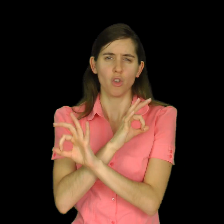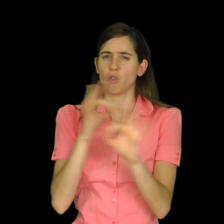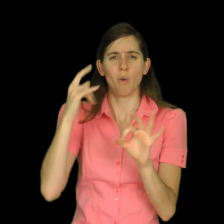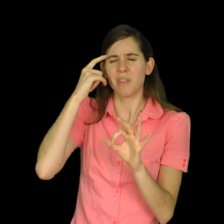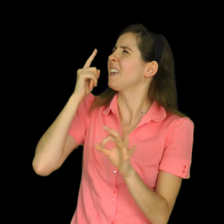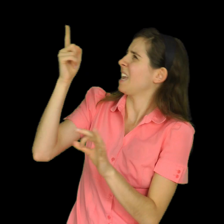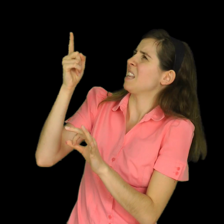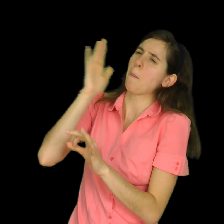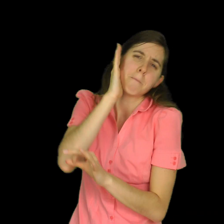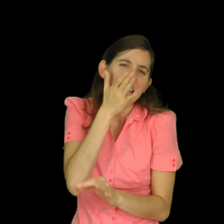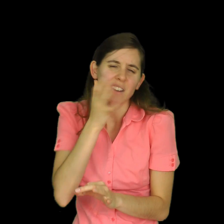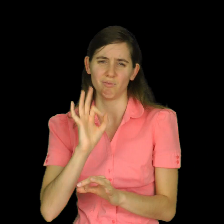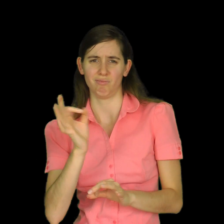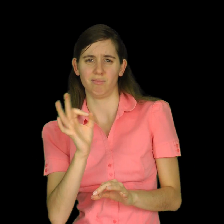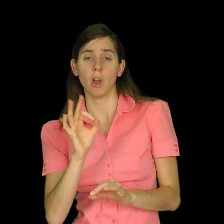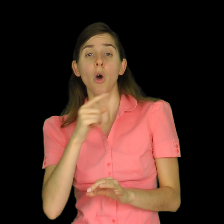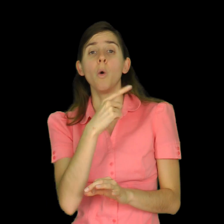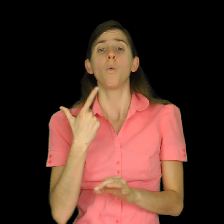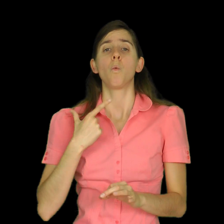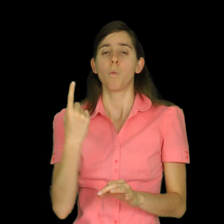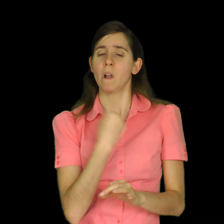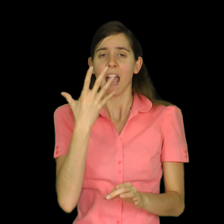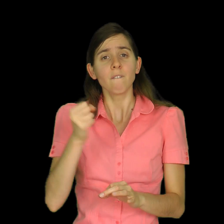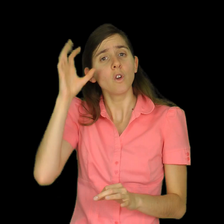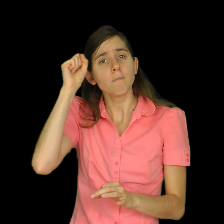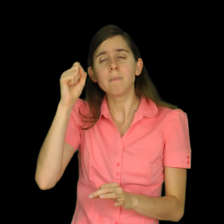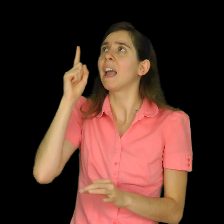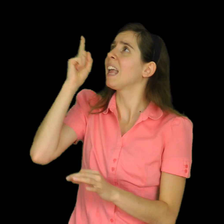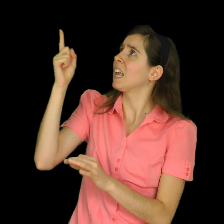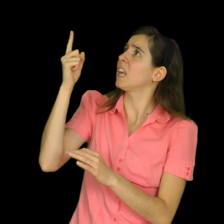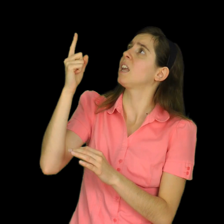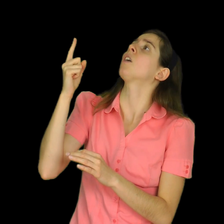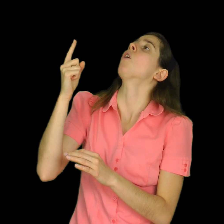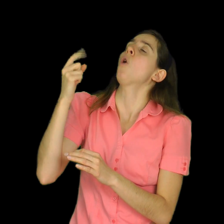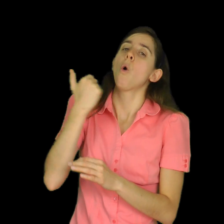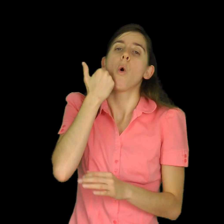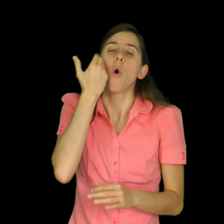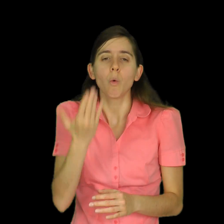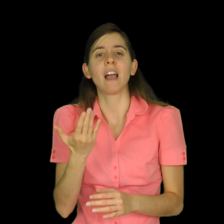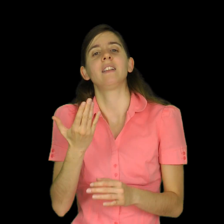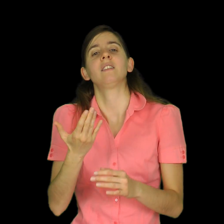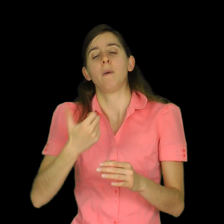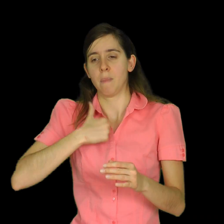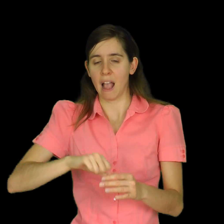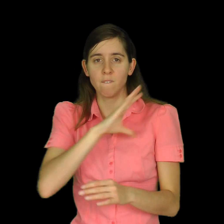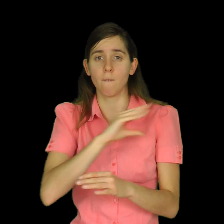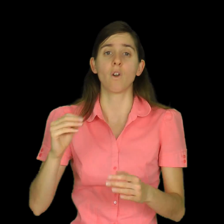of acting maliciously. We need to remember that God only ever acts out of